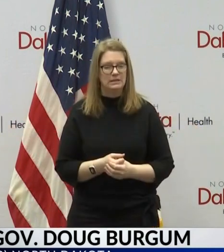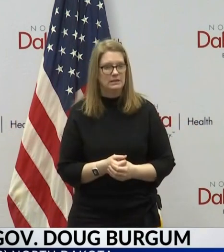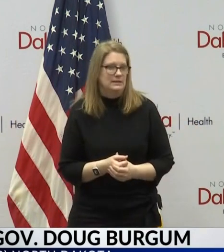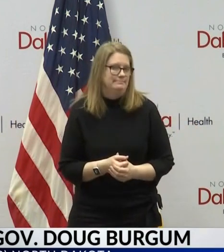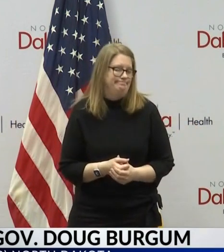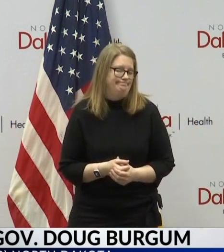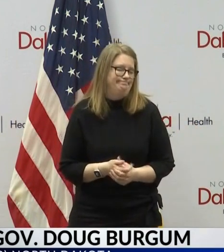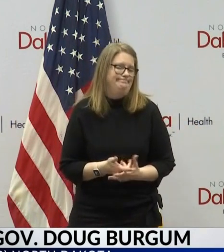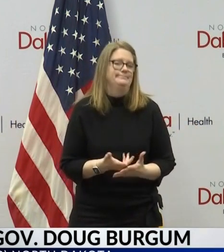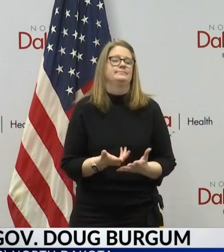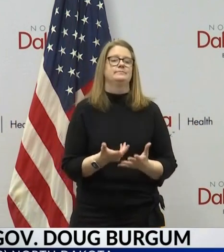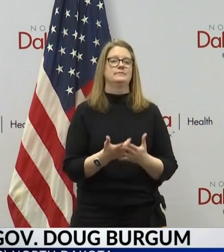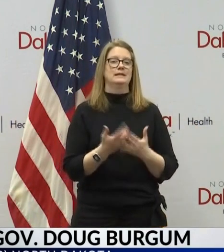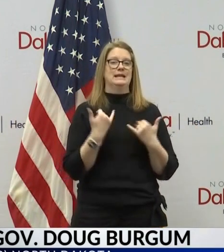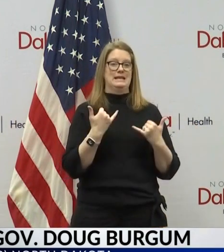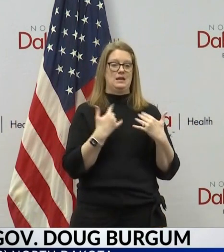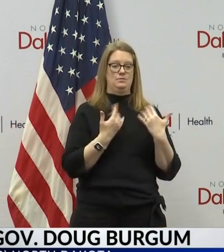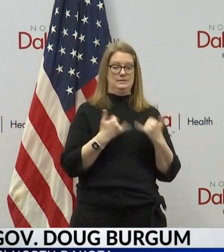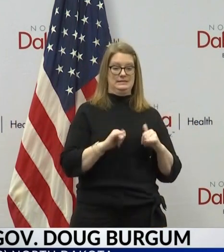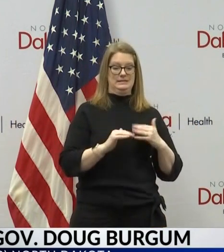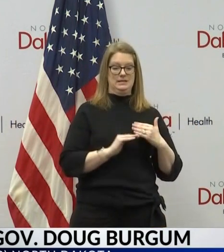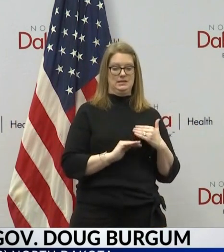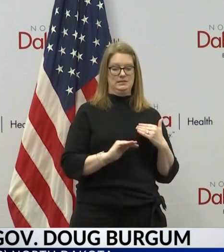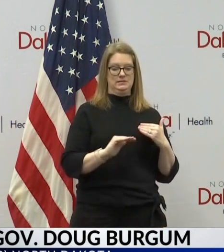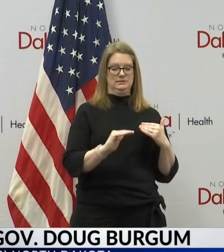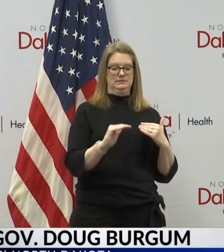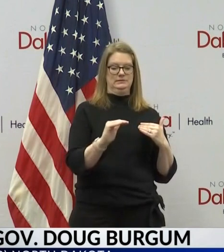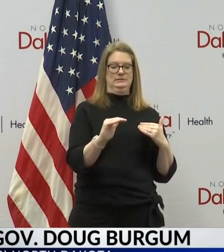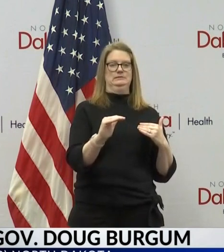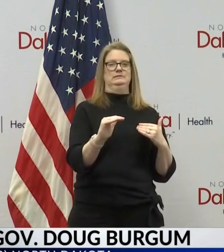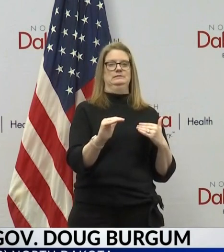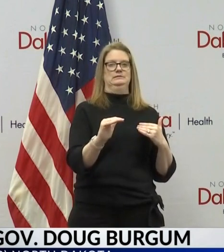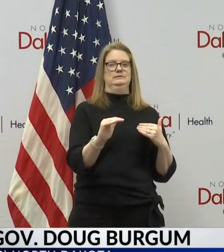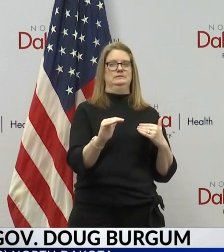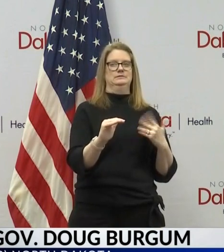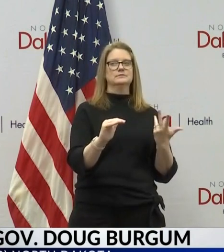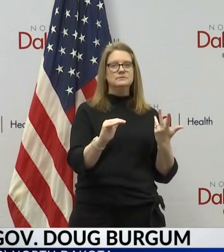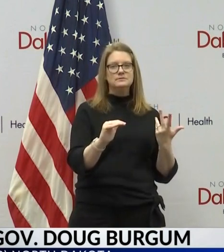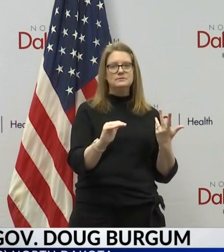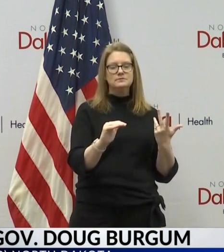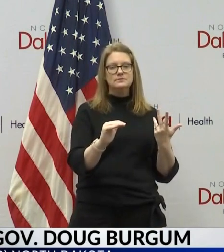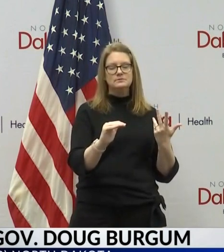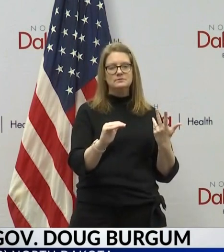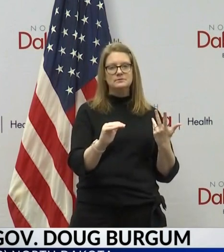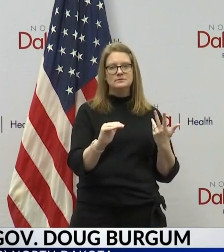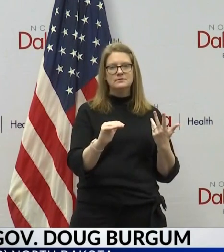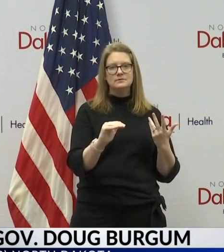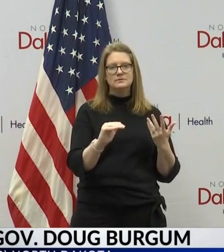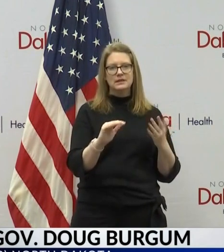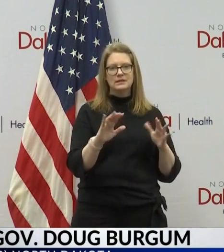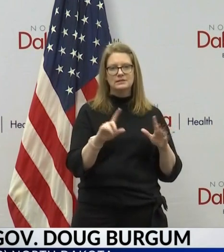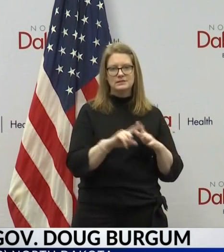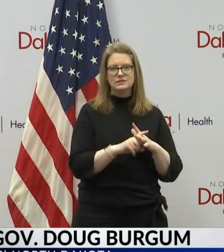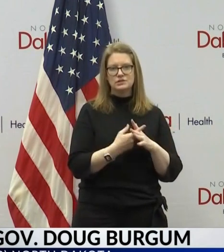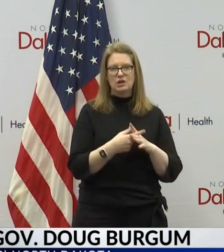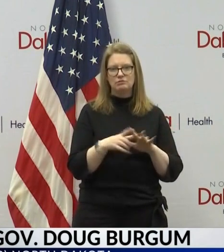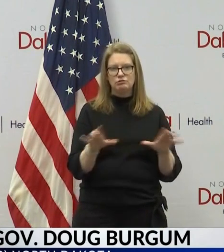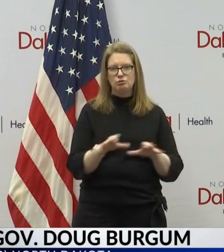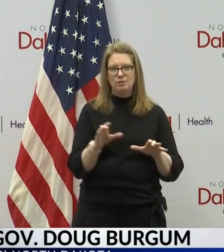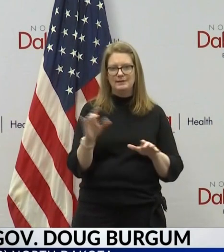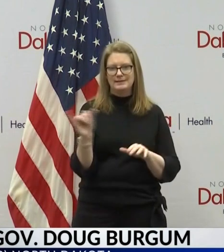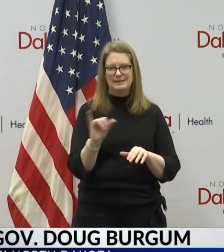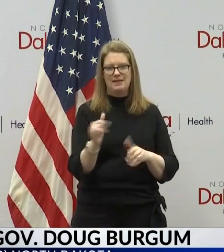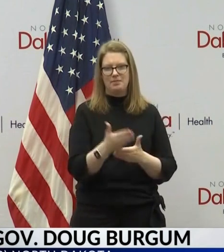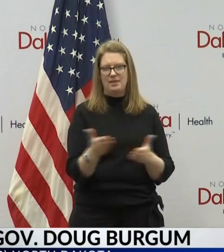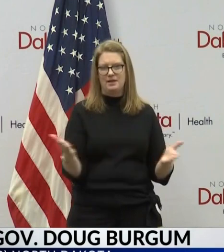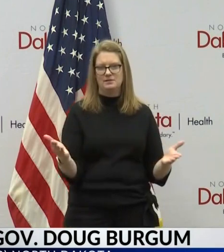know that when we're still in the flat part of our curve that we could do the things that other people might be speculating that we're on the backside of it. I